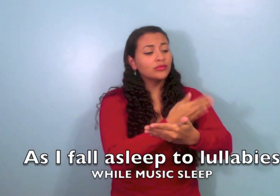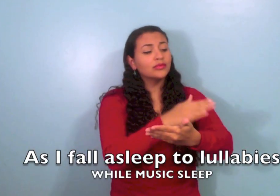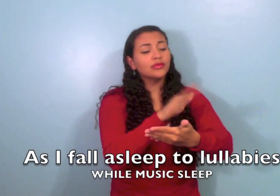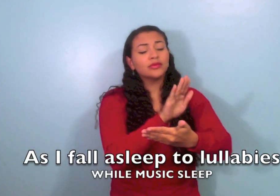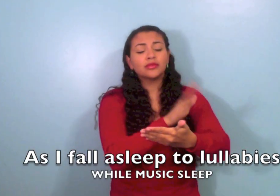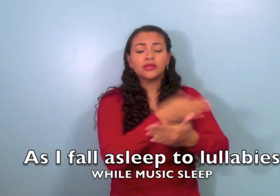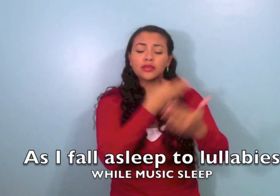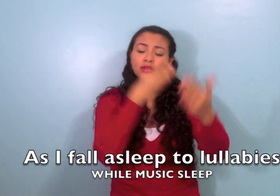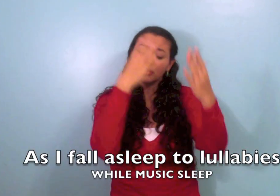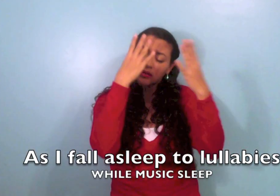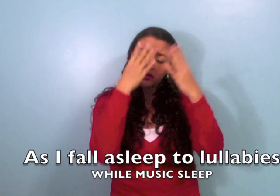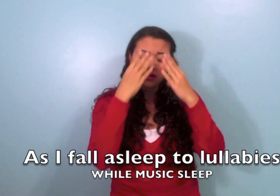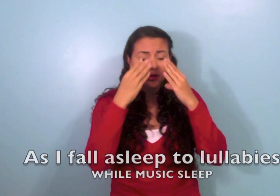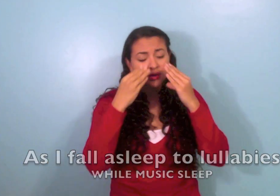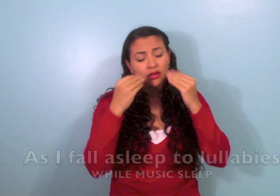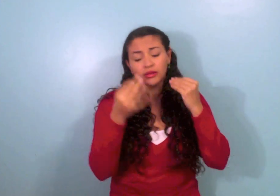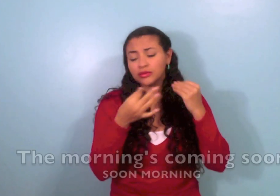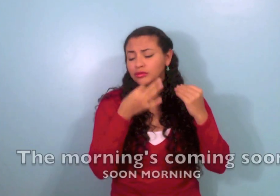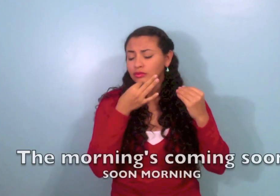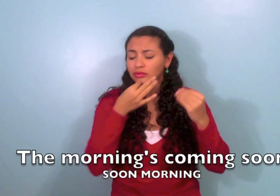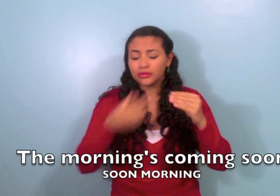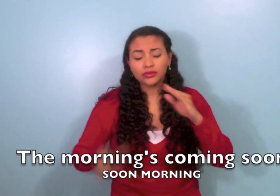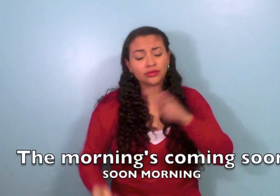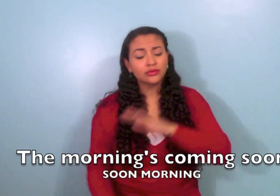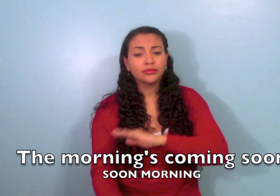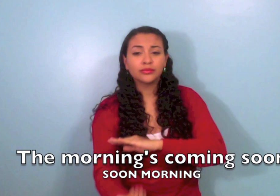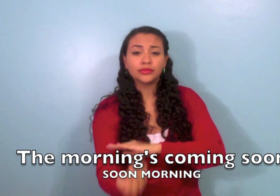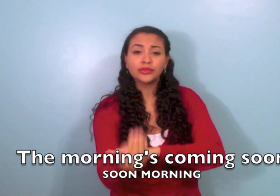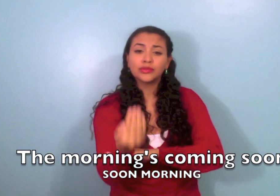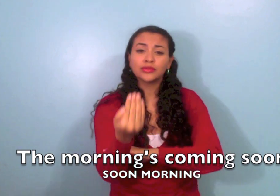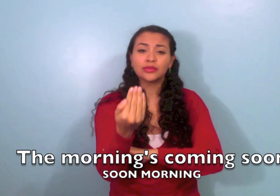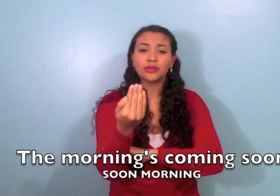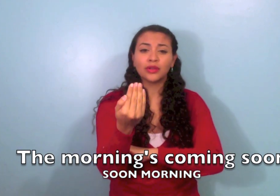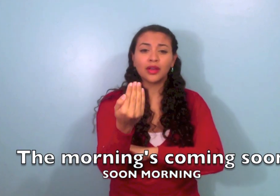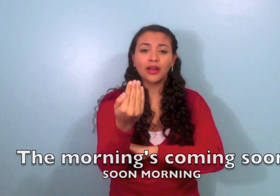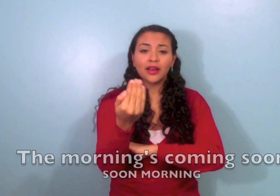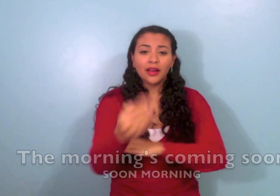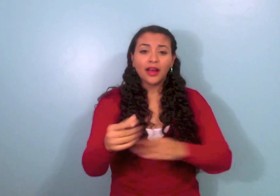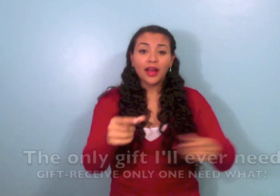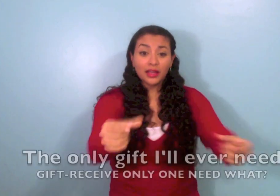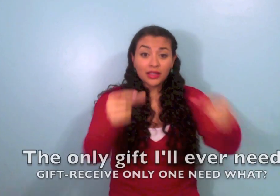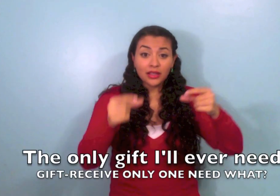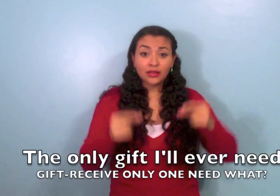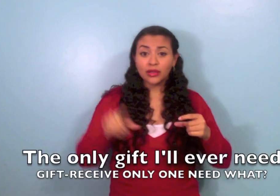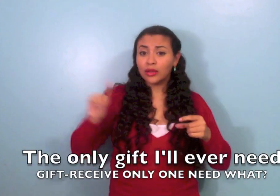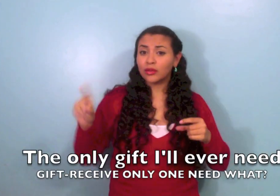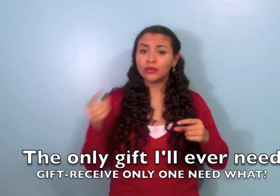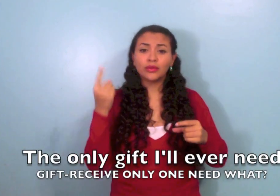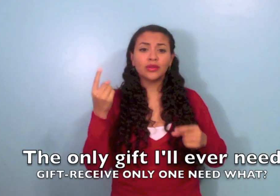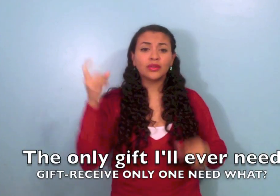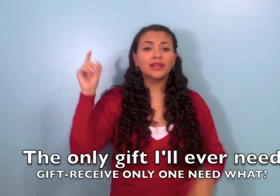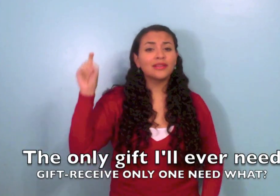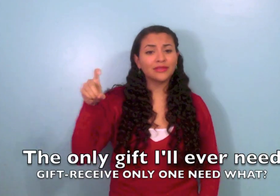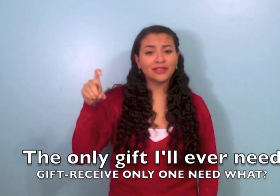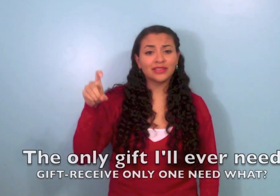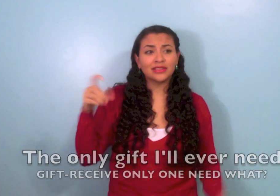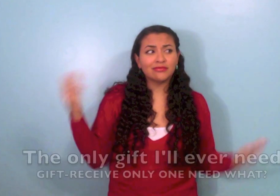to lullabies, the morning's coming soon. The only gift I'll ever need